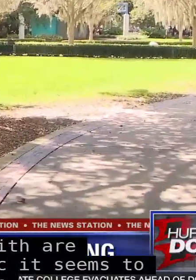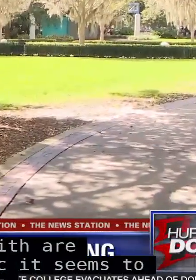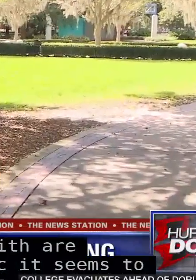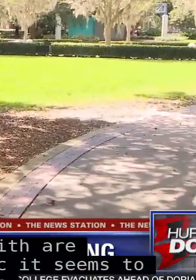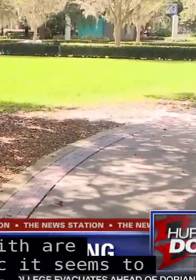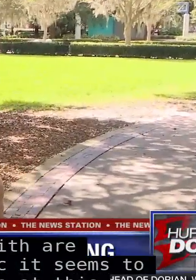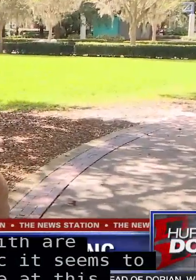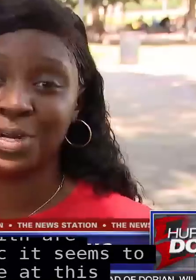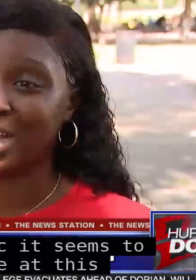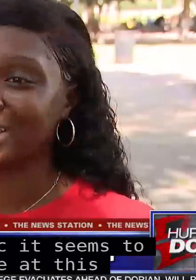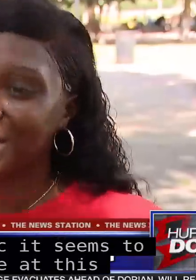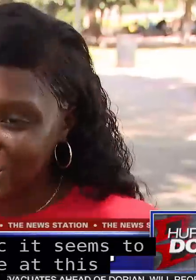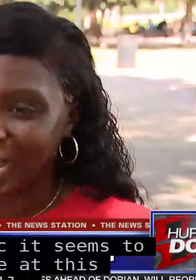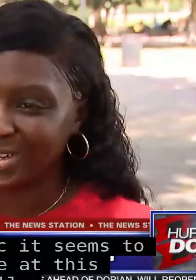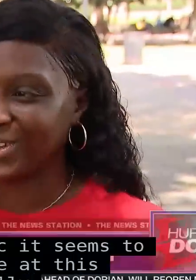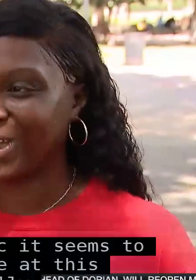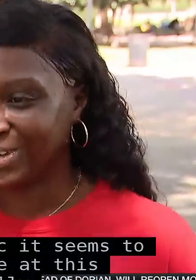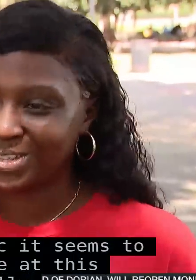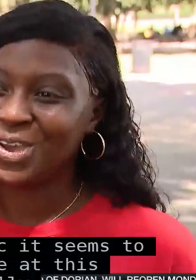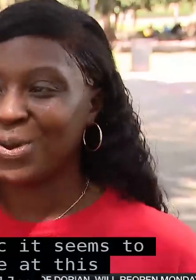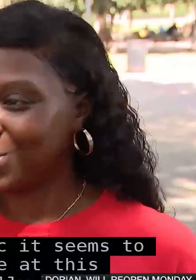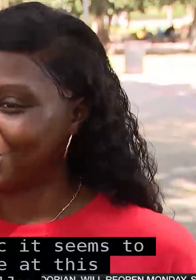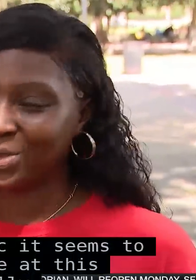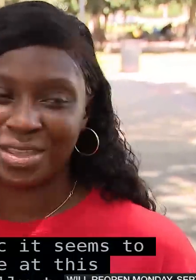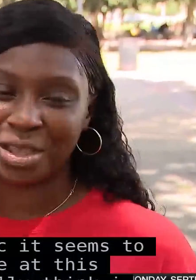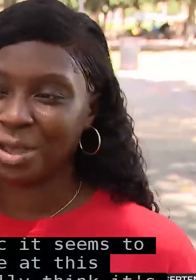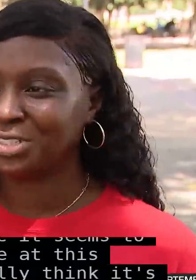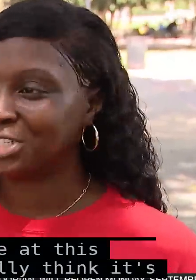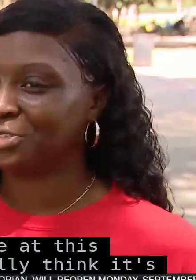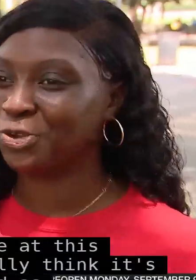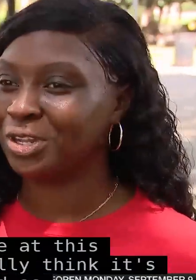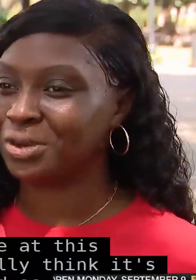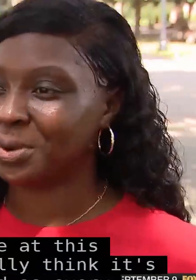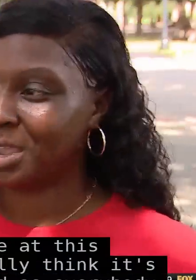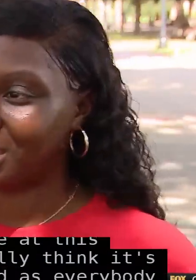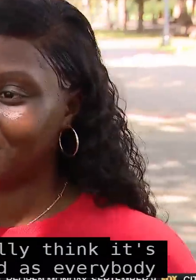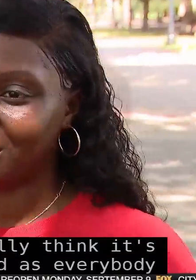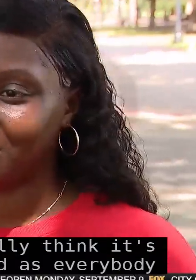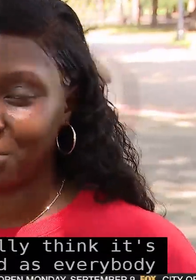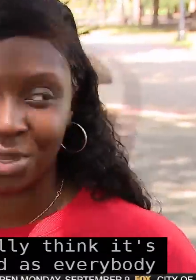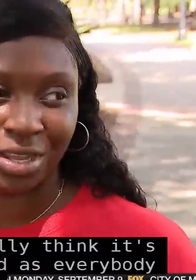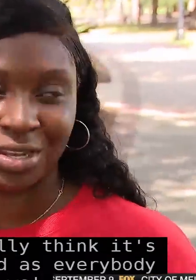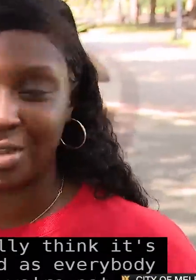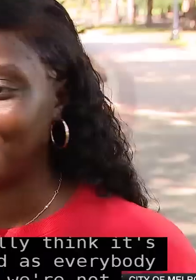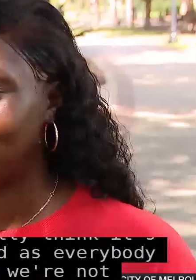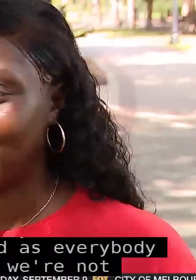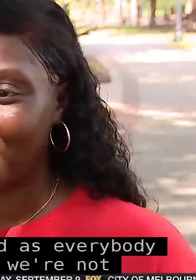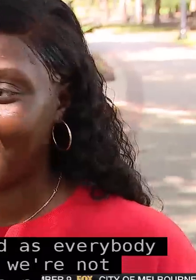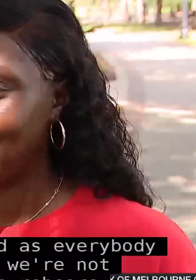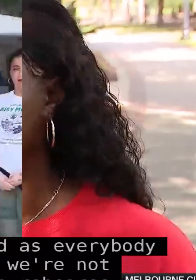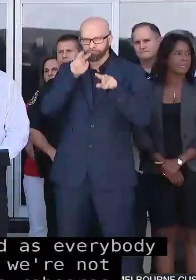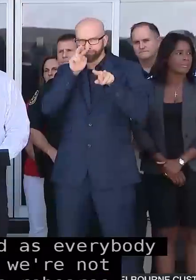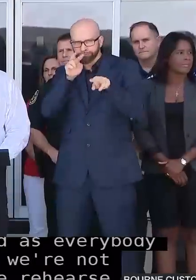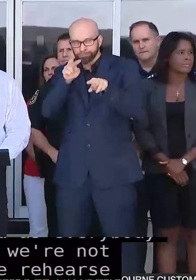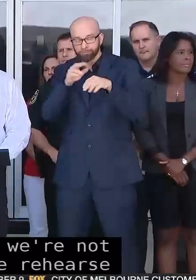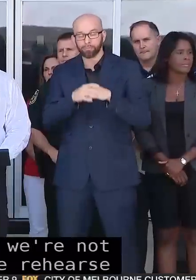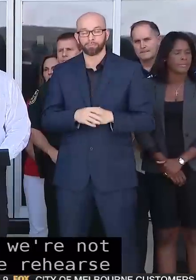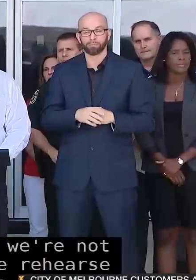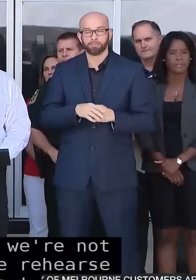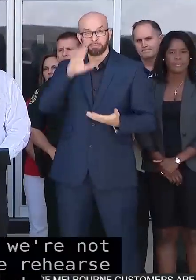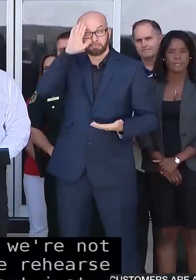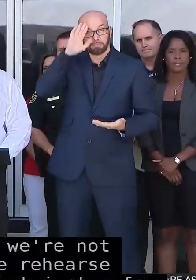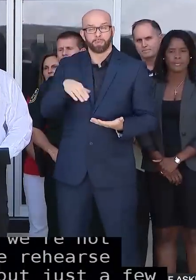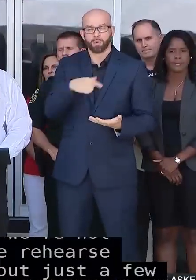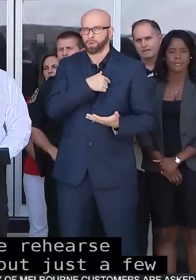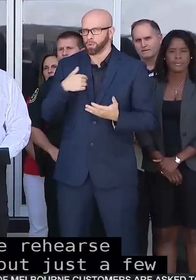everybody thinks that it is. We're not thinking about the worst. Yeah, we're thinking about just a little rain and a little wind, and we'll be all right. While